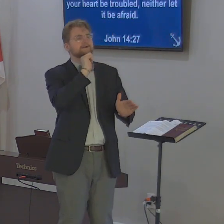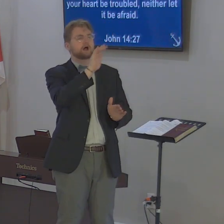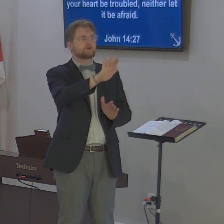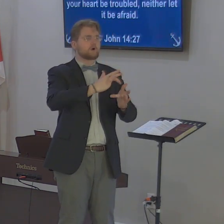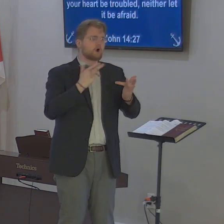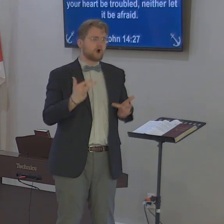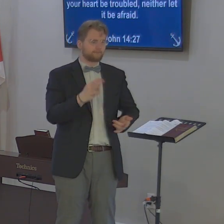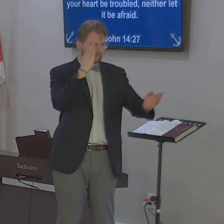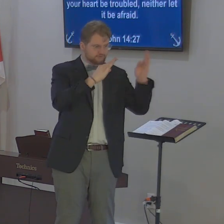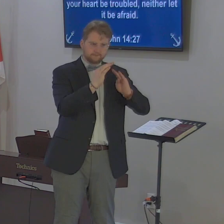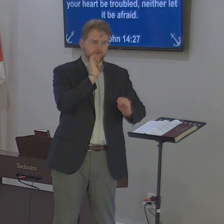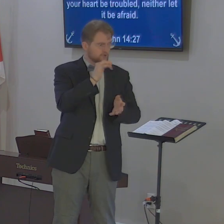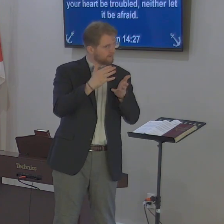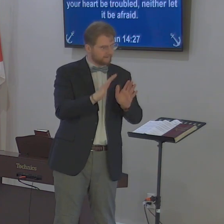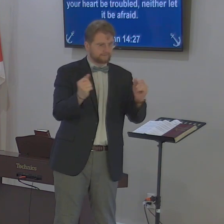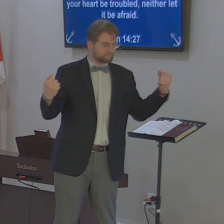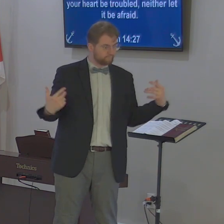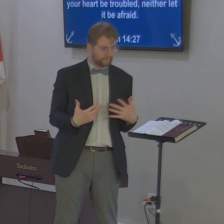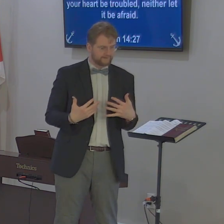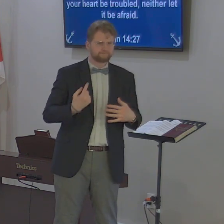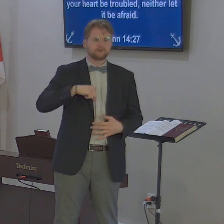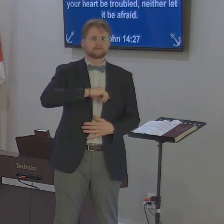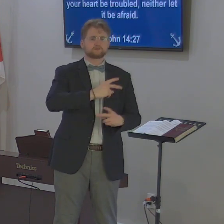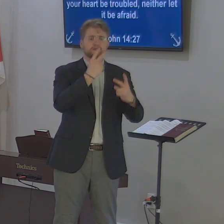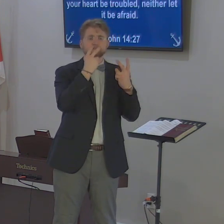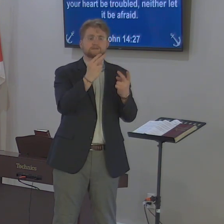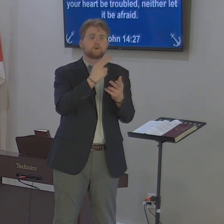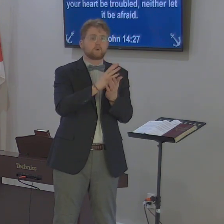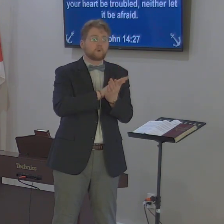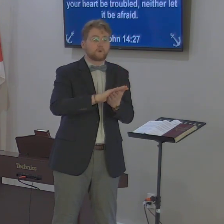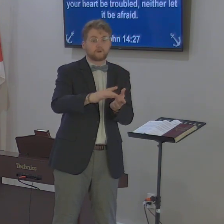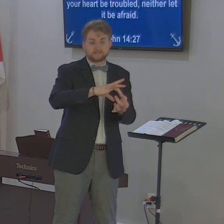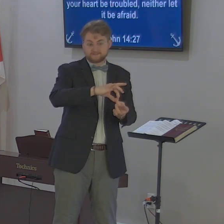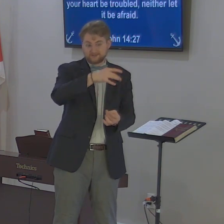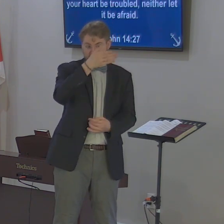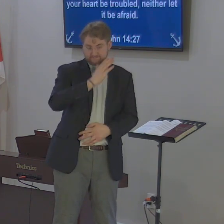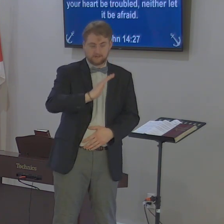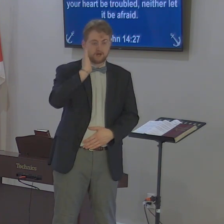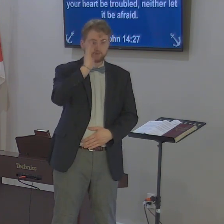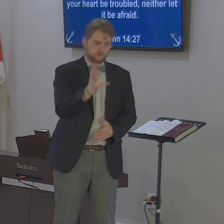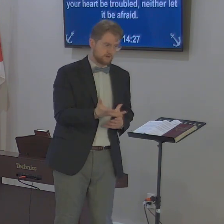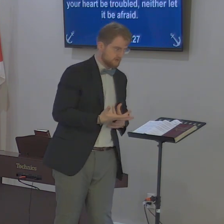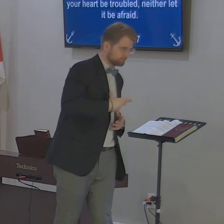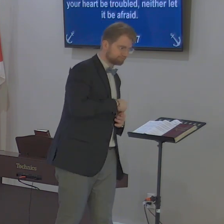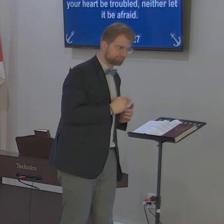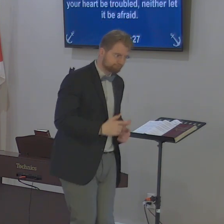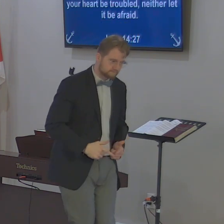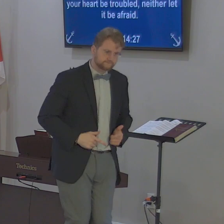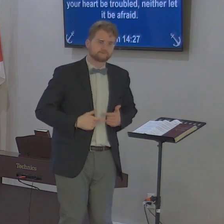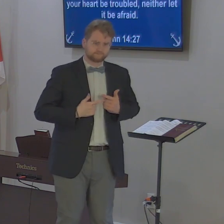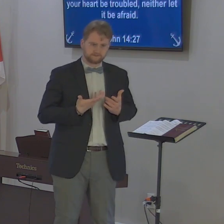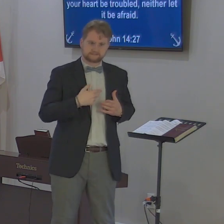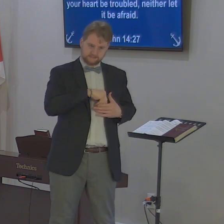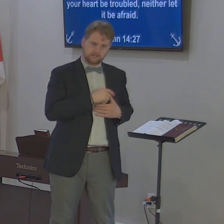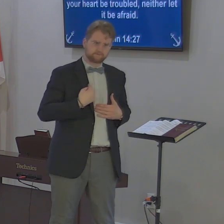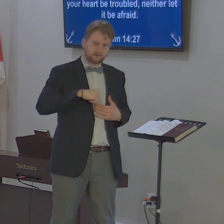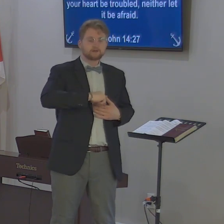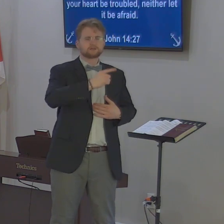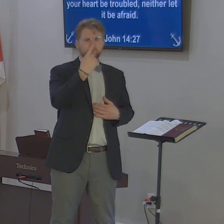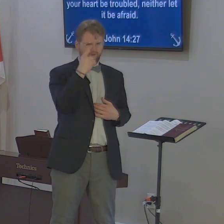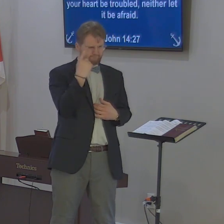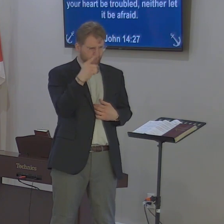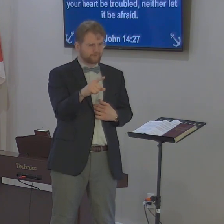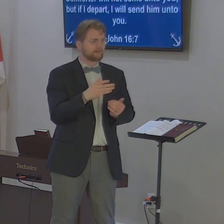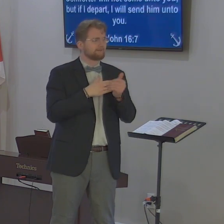neither let it be afraid. So we see that the Holy Spirit of God will indwell us for the purpose of leading and guiding truth. Jump